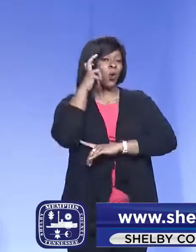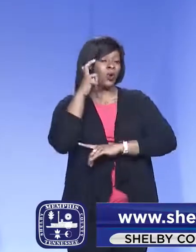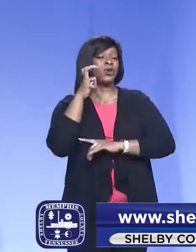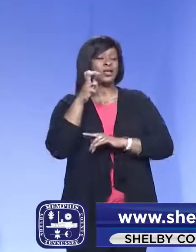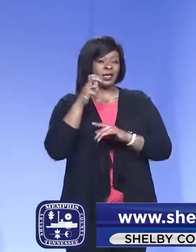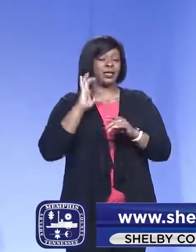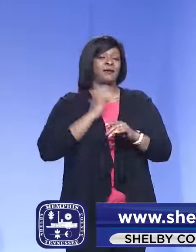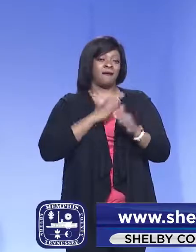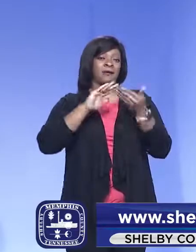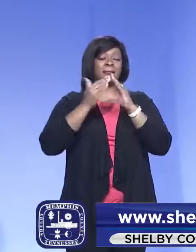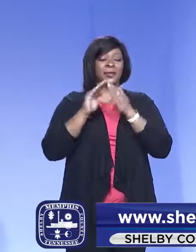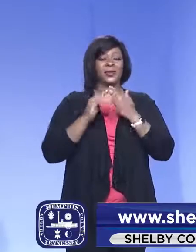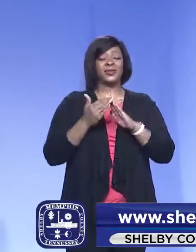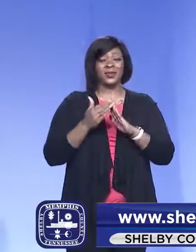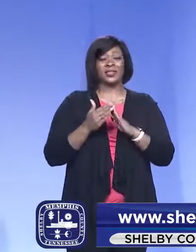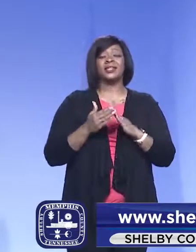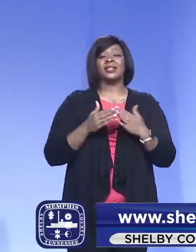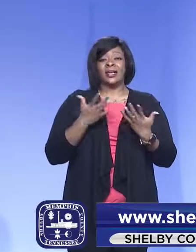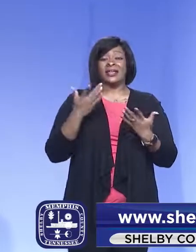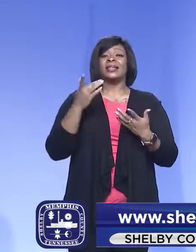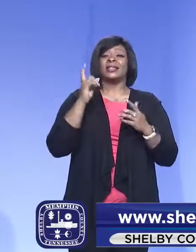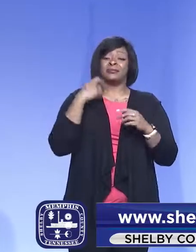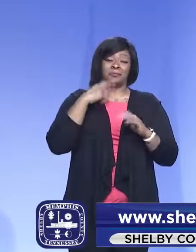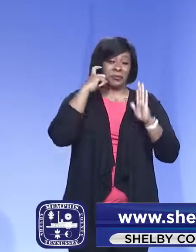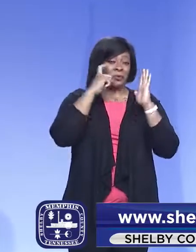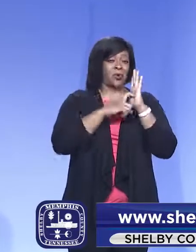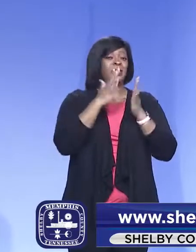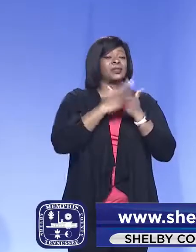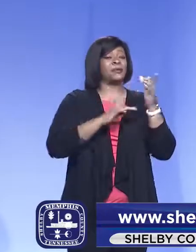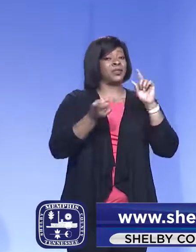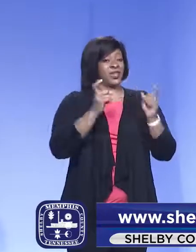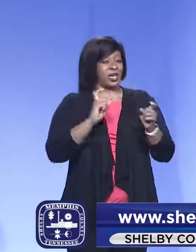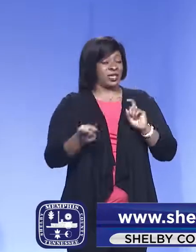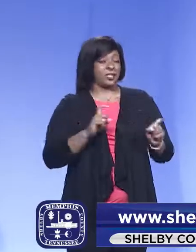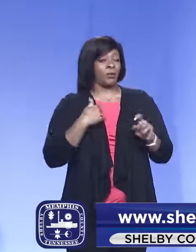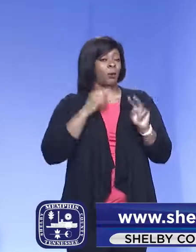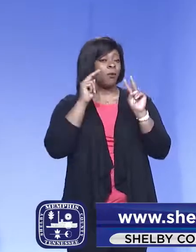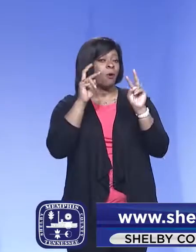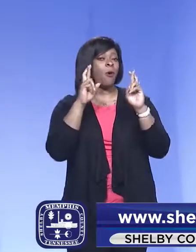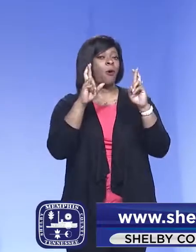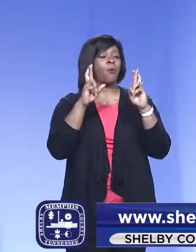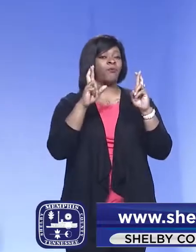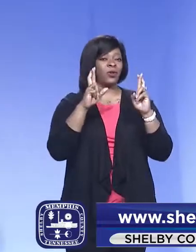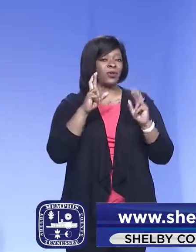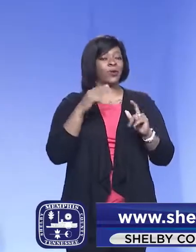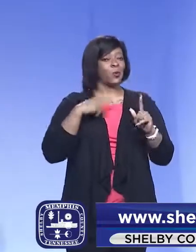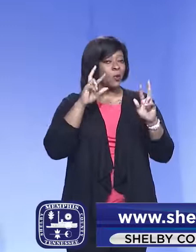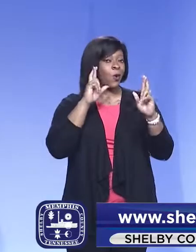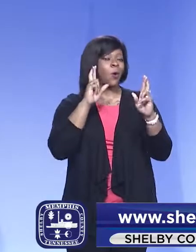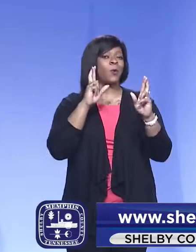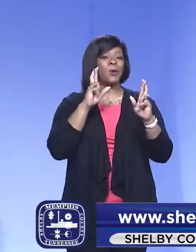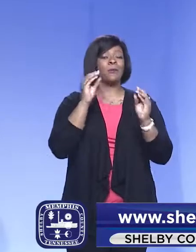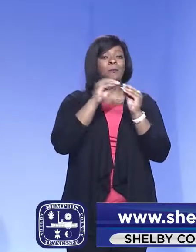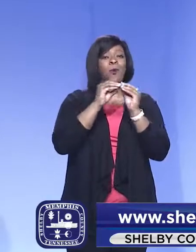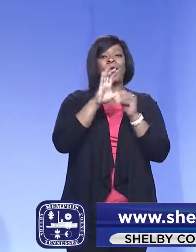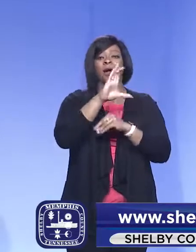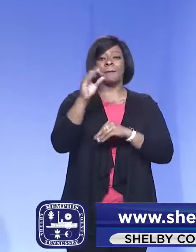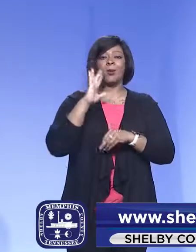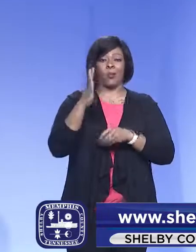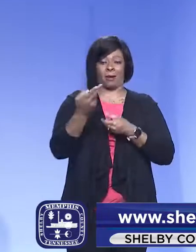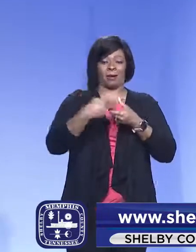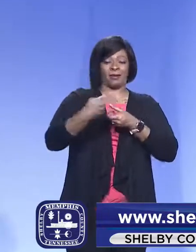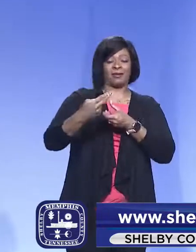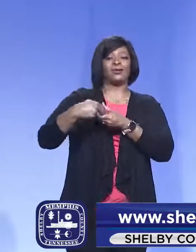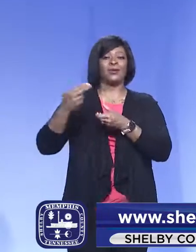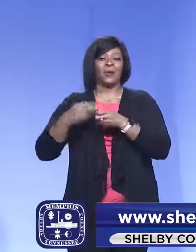herd immunity. Now, there are some game changers on the horizon, so we want to remain hopeful. We're hopeful that additional companies will enter this market